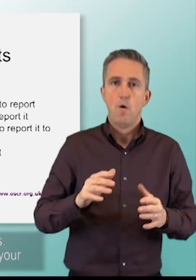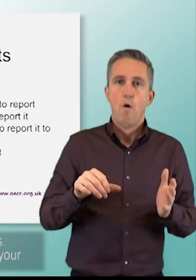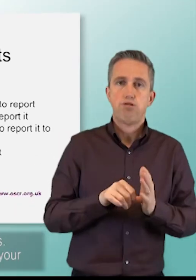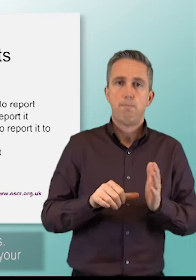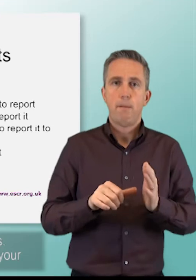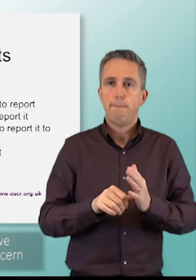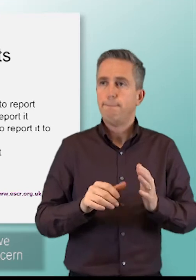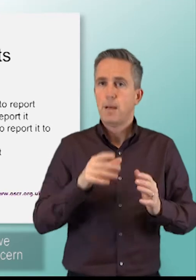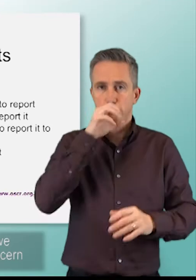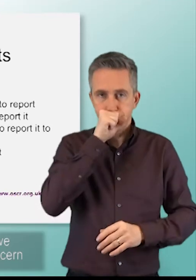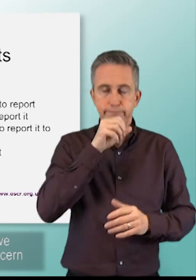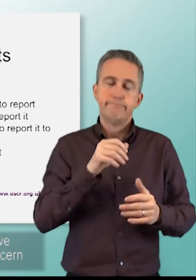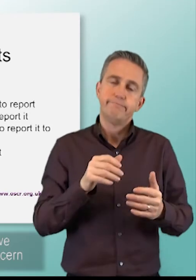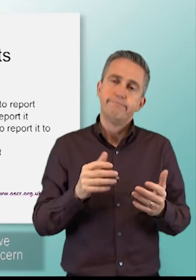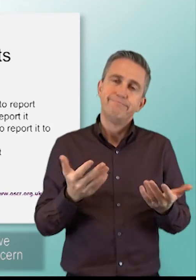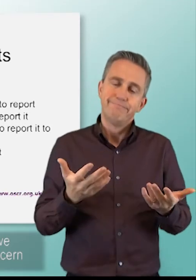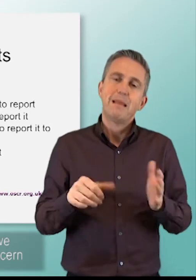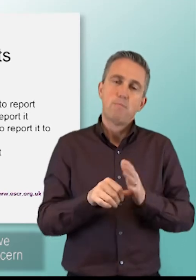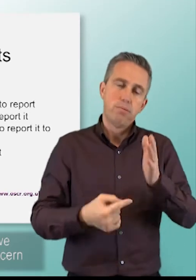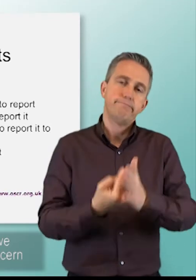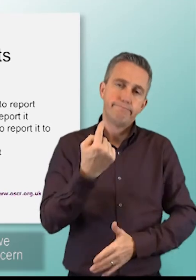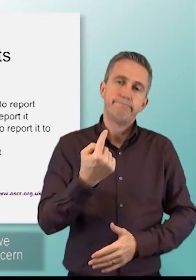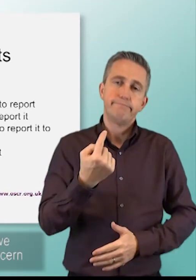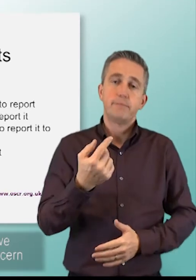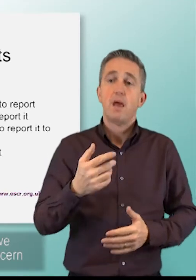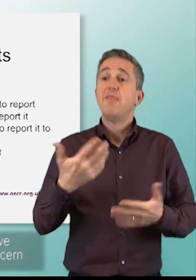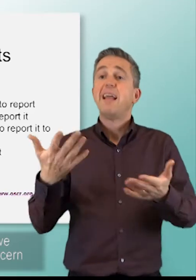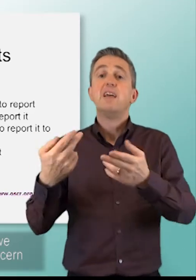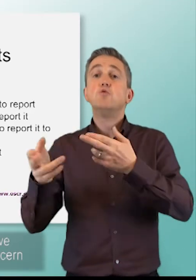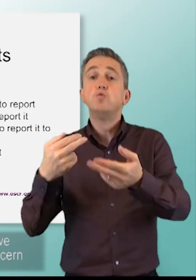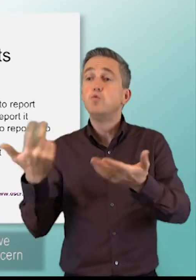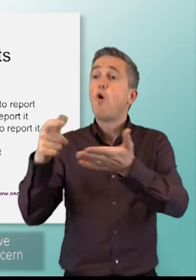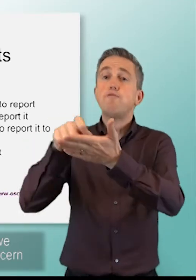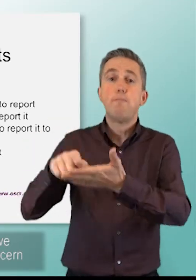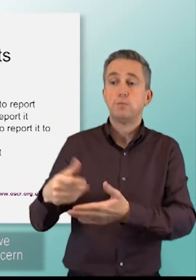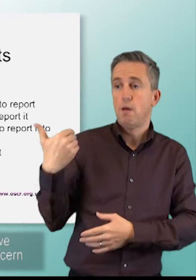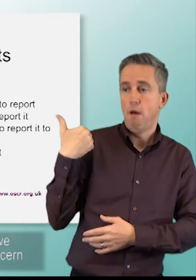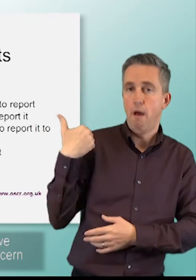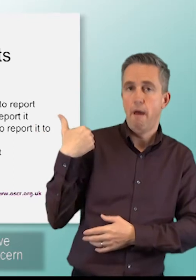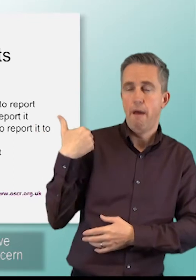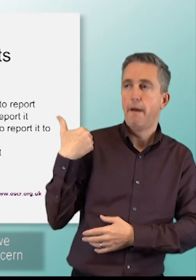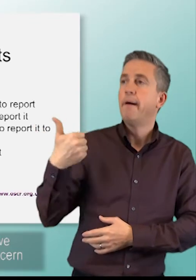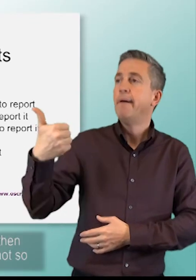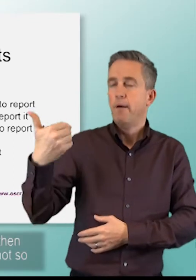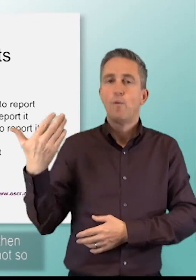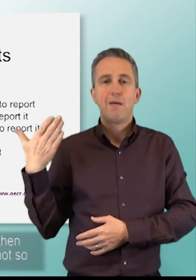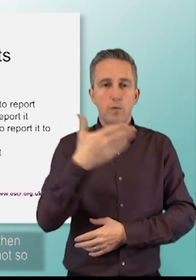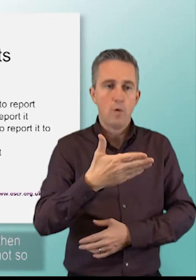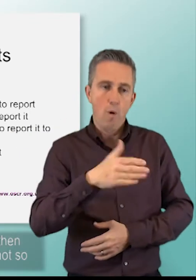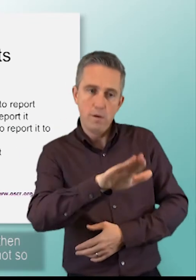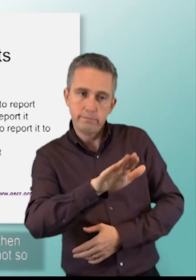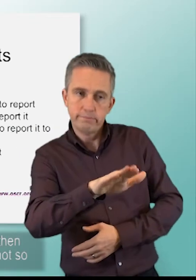pretty serious in your charity and you haven't reported to us, and then we discover it because somebody else has raised a concern and we have to go